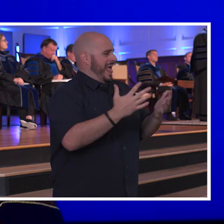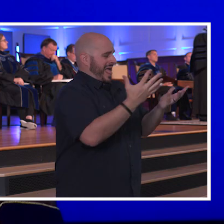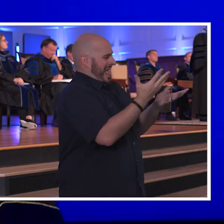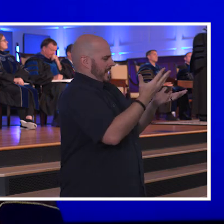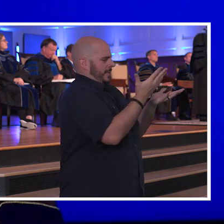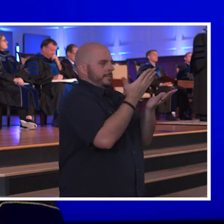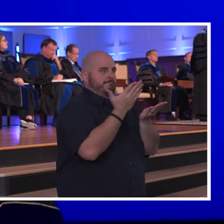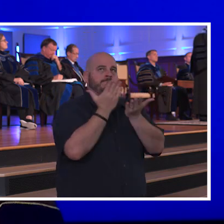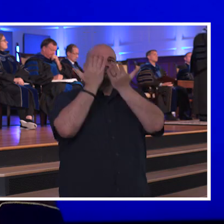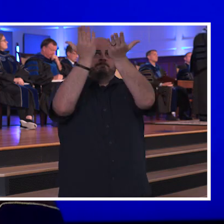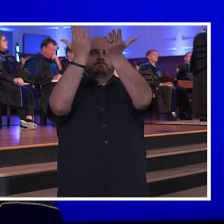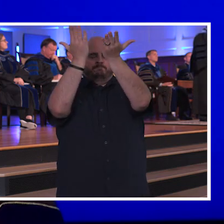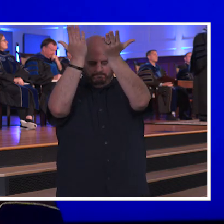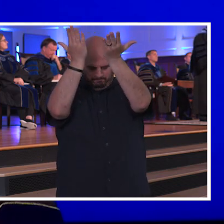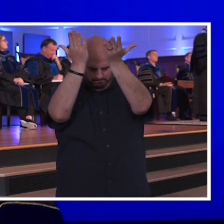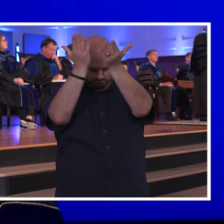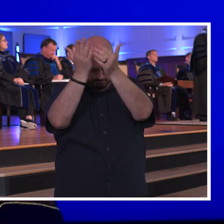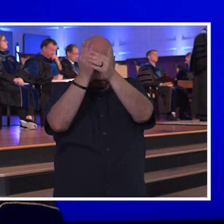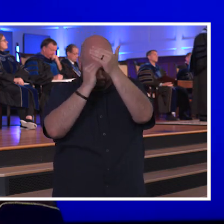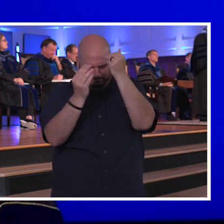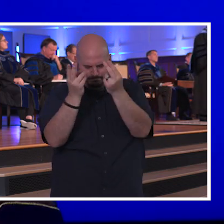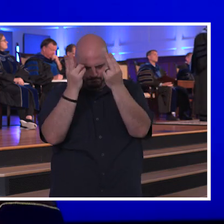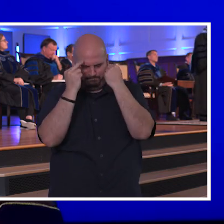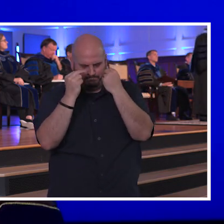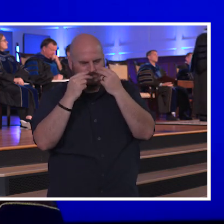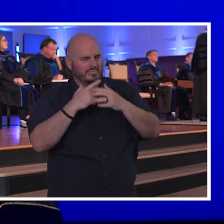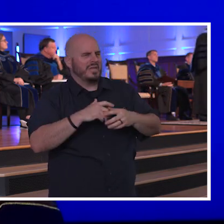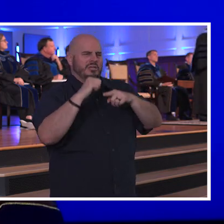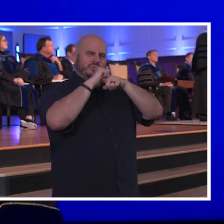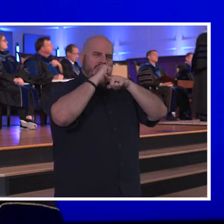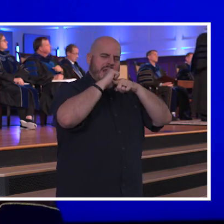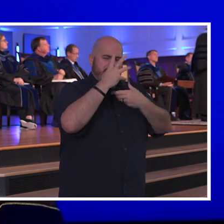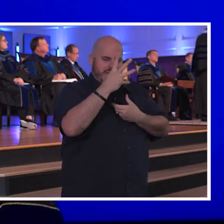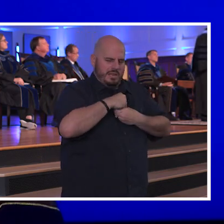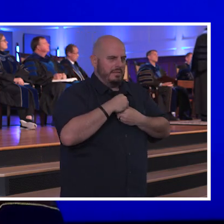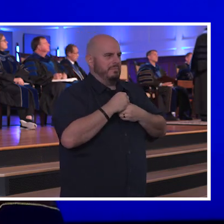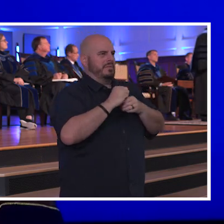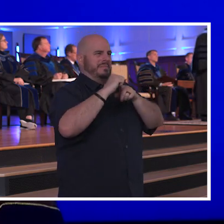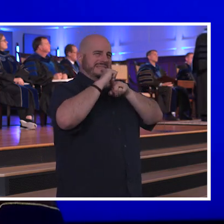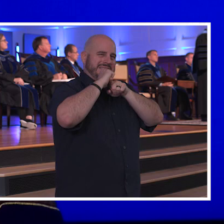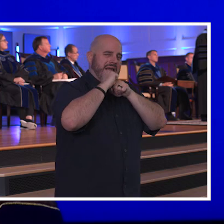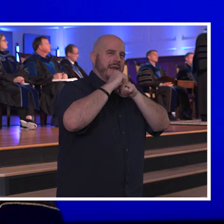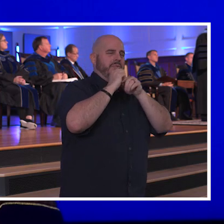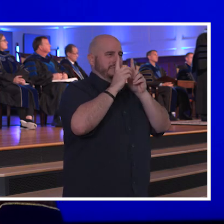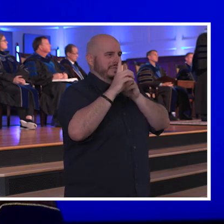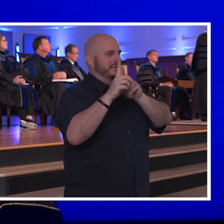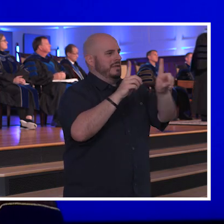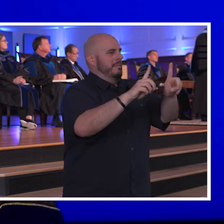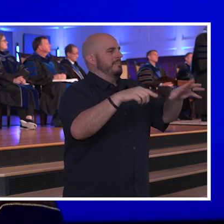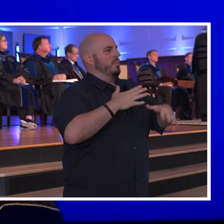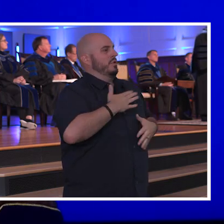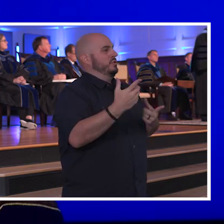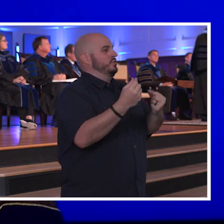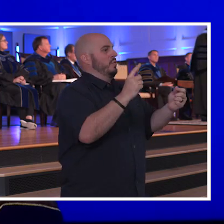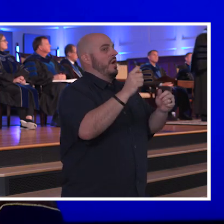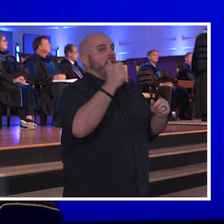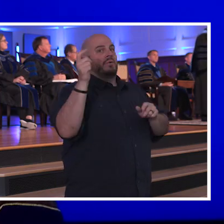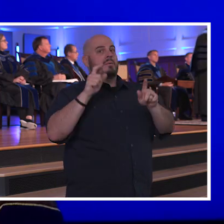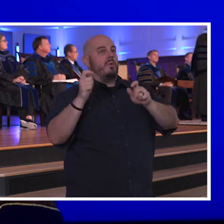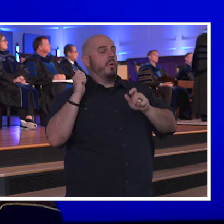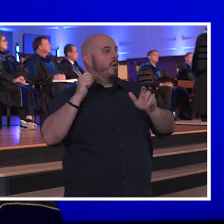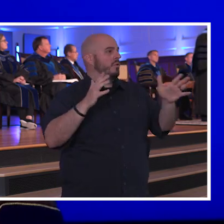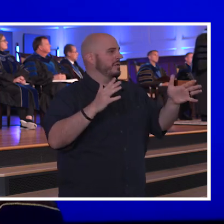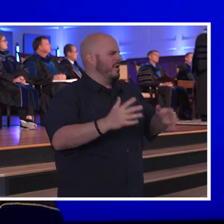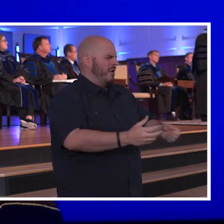submissive. Get trained, discipled. Be willing to do what He wants. There are many different mission